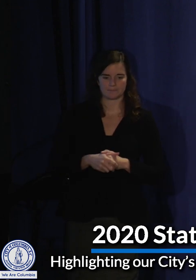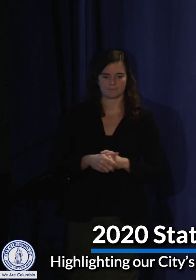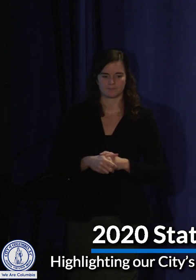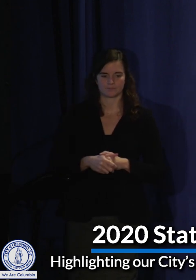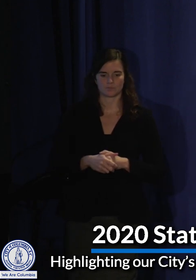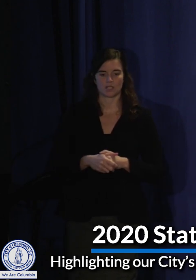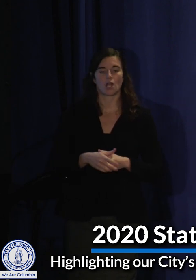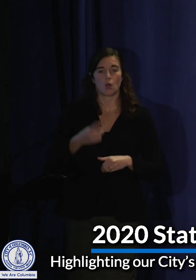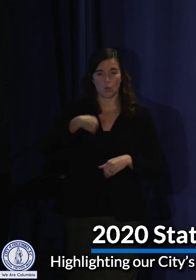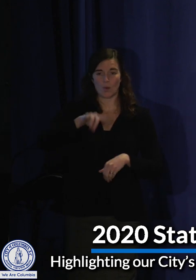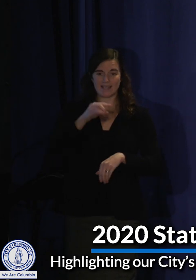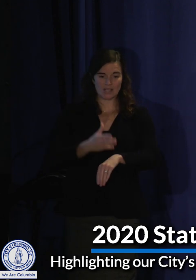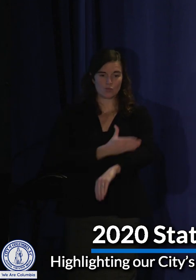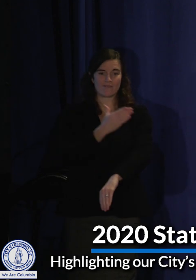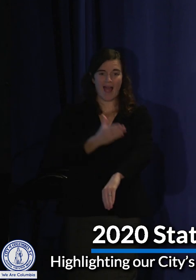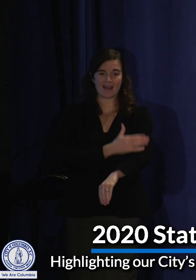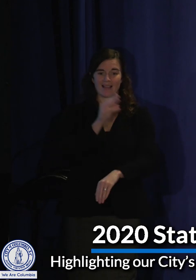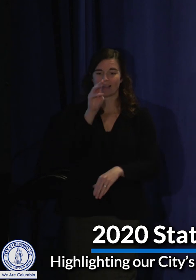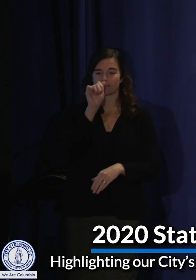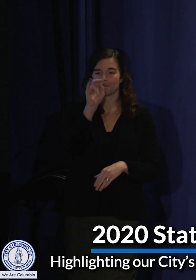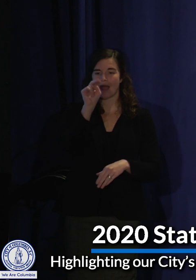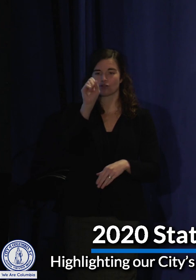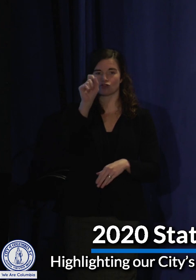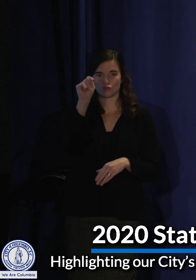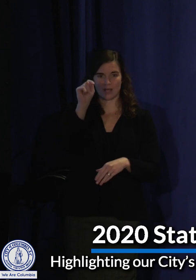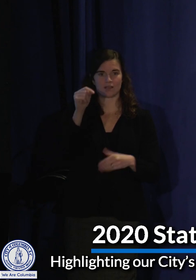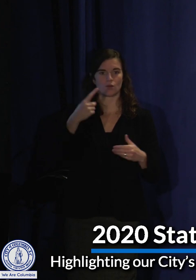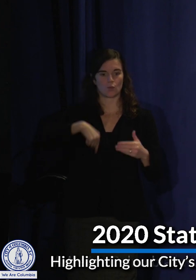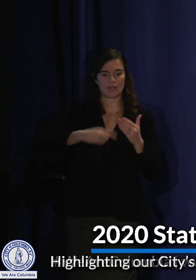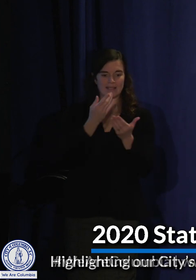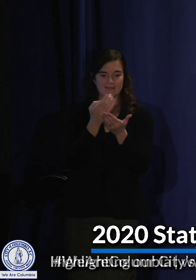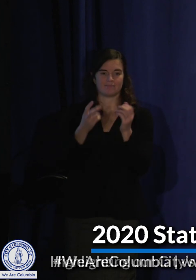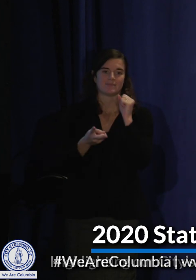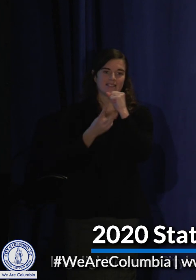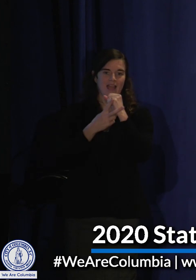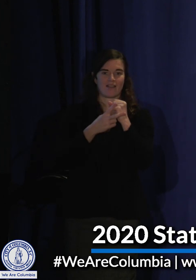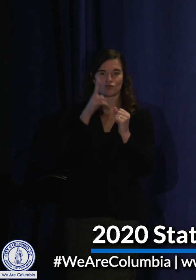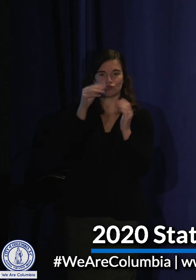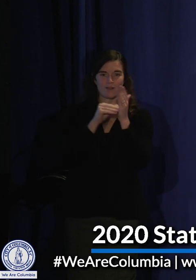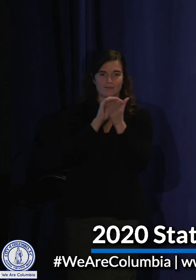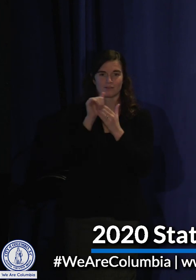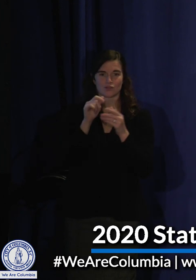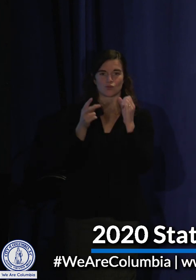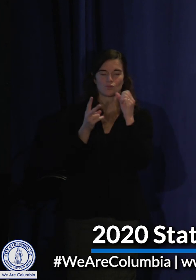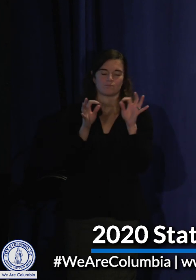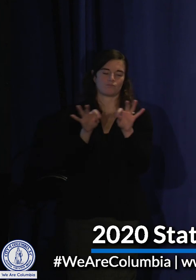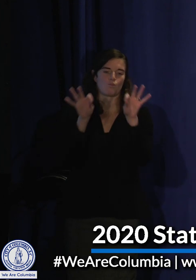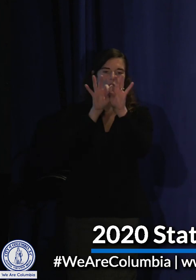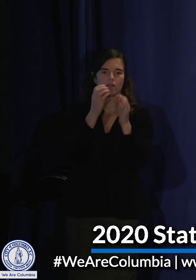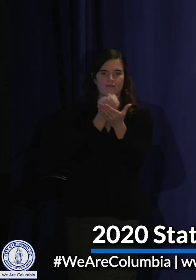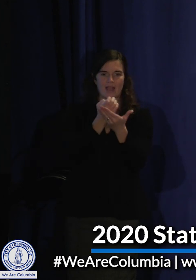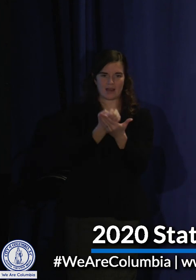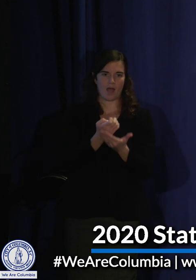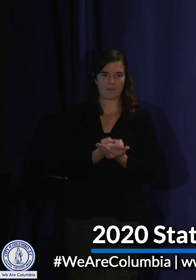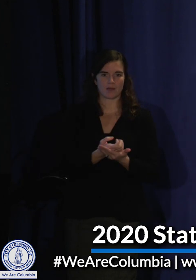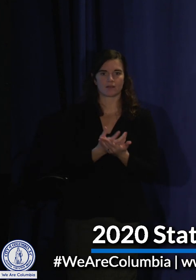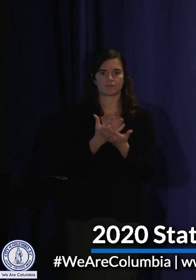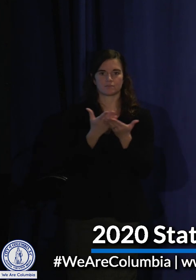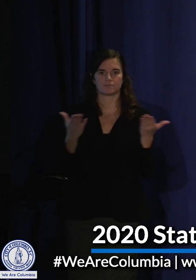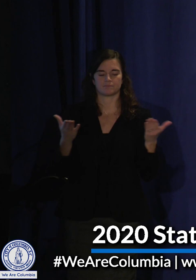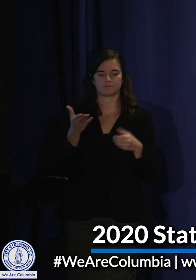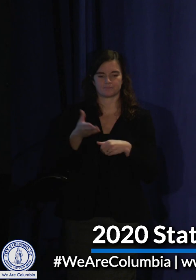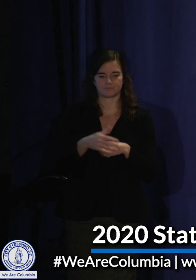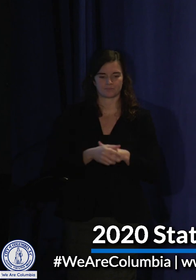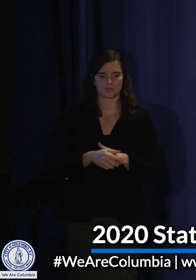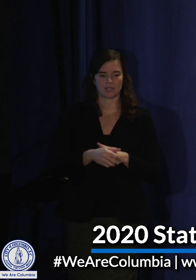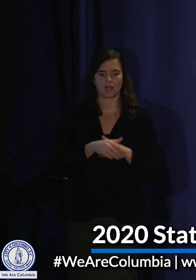seeing nearly $2 billion in economic investment in downtown Columbia. public-private partnerships led by the city and the